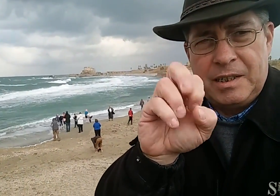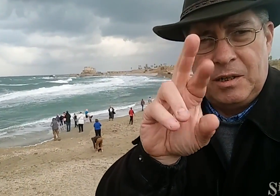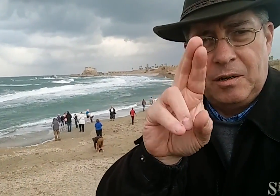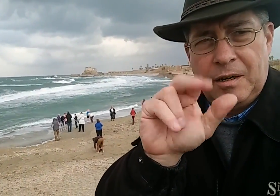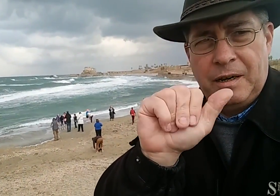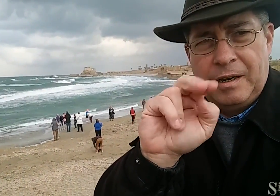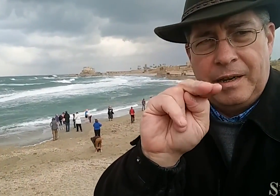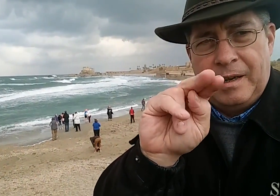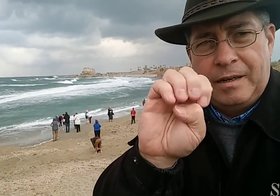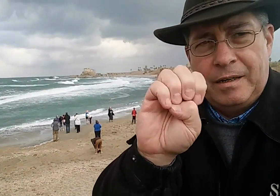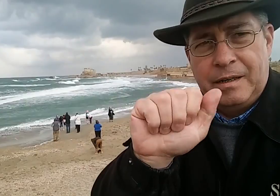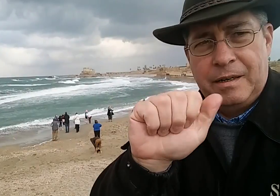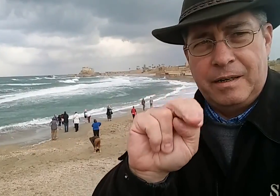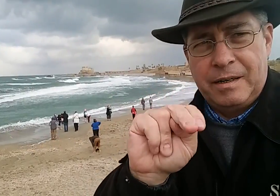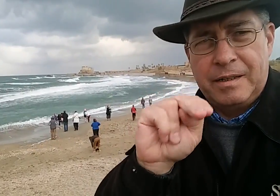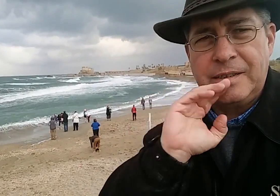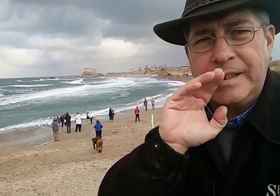Now the sea that we're looking at is the Mediterranean